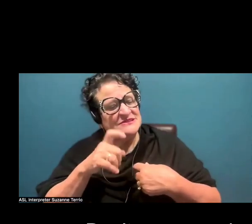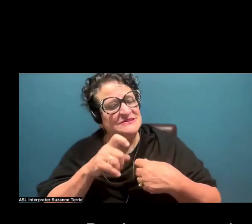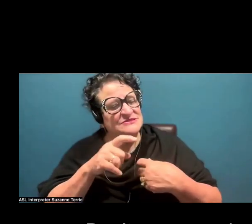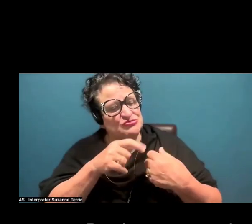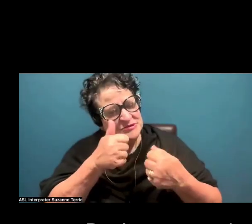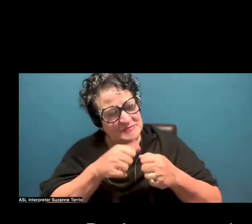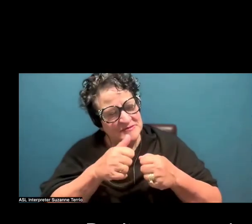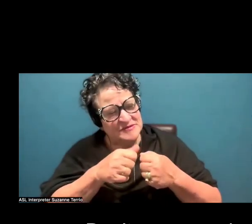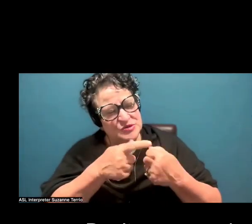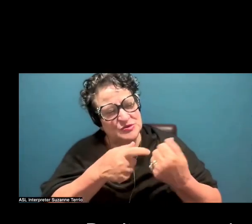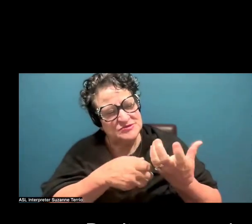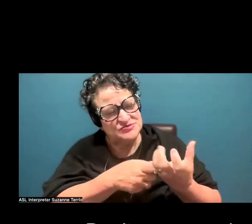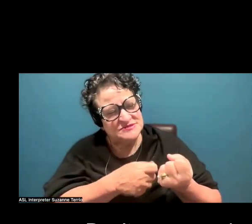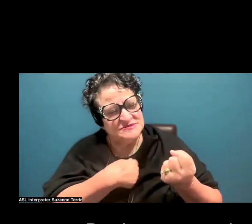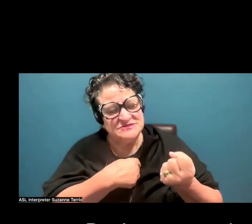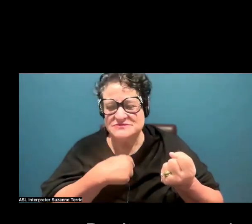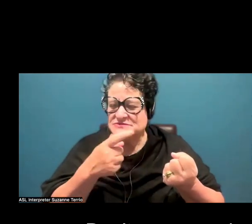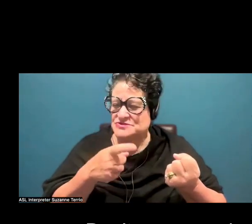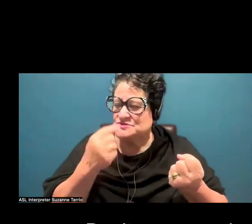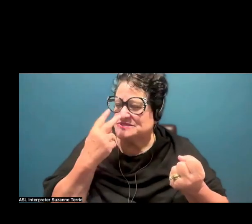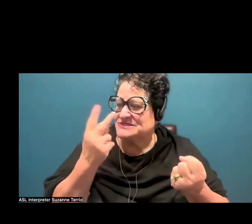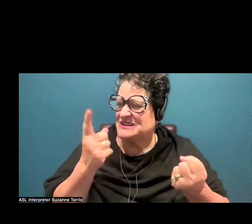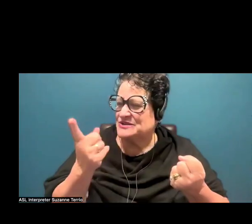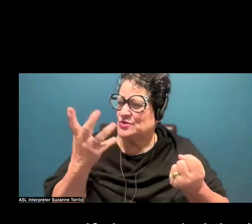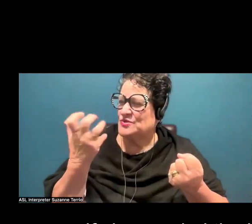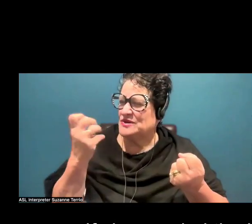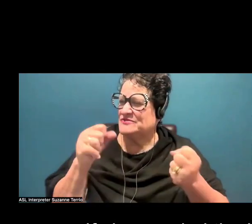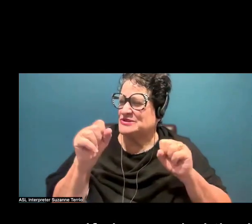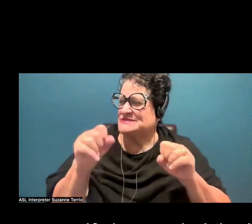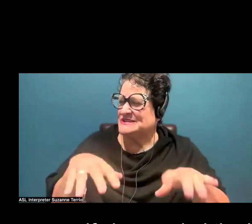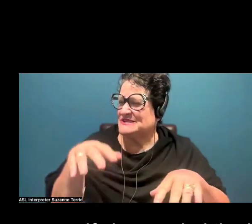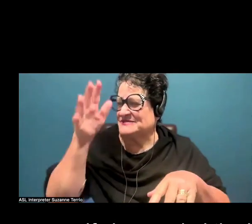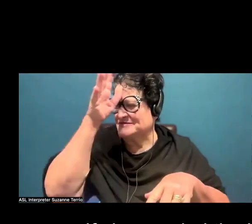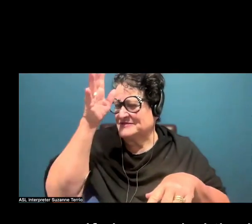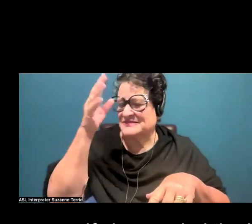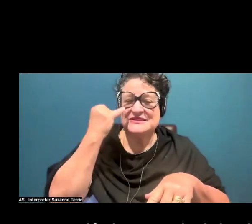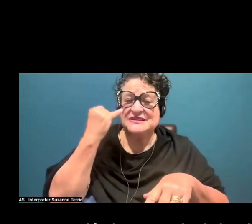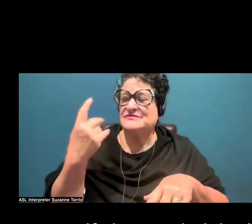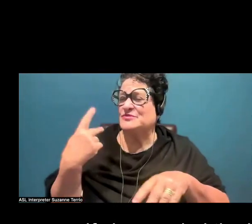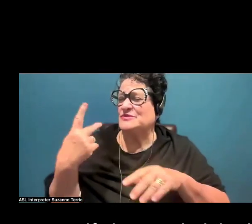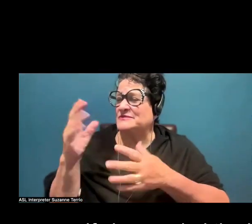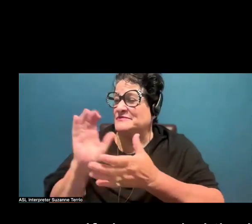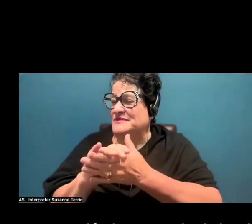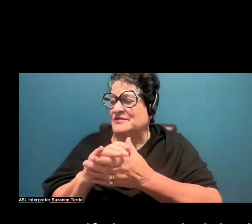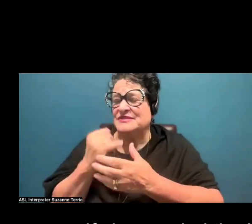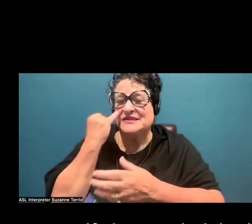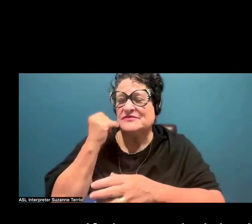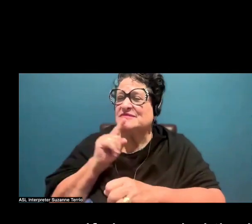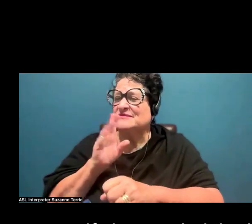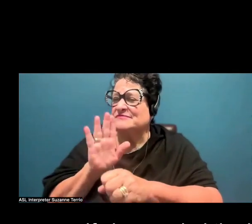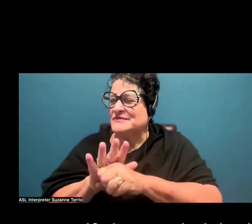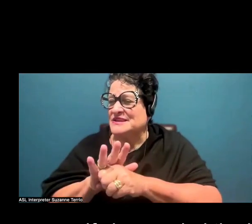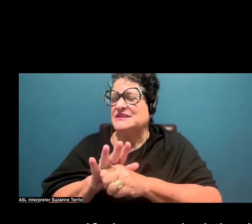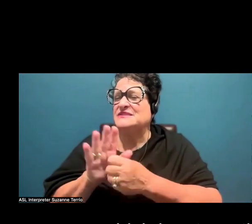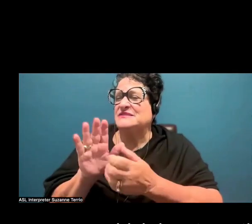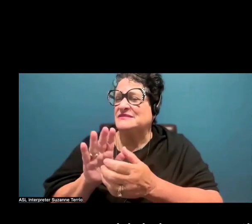you see, she wanted to tell him, you're asking me to forsake our father. If she married the Lascaris boy, if she committed to destroying